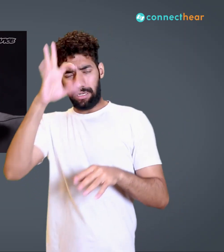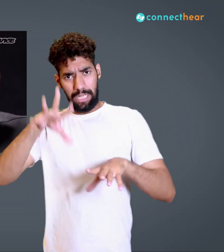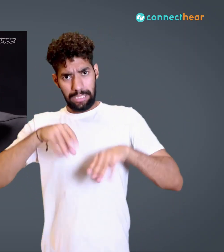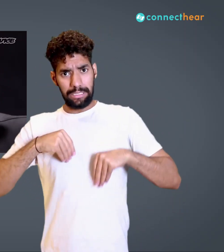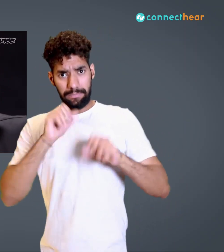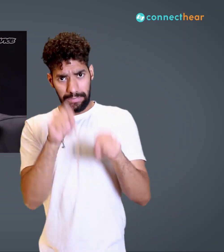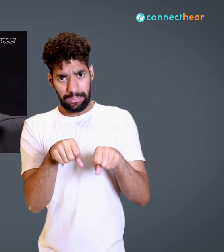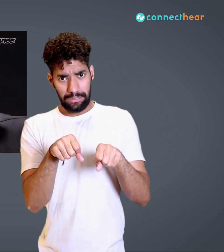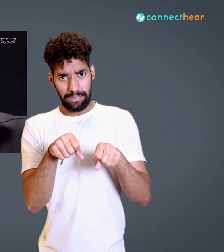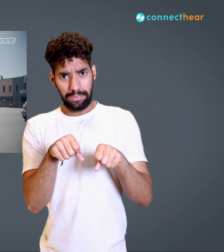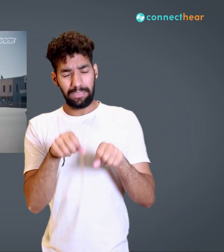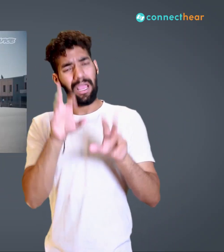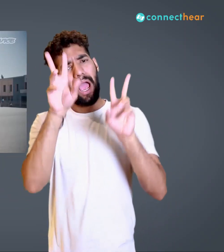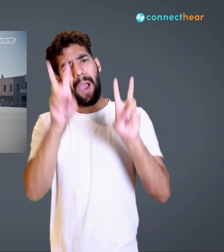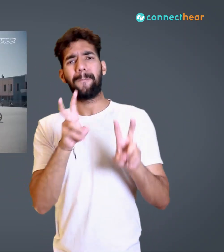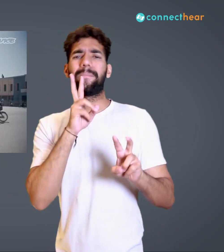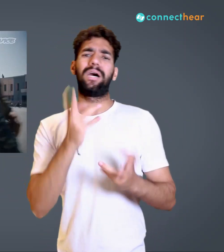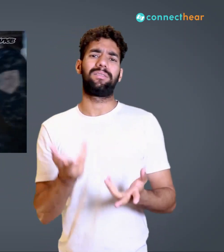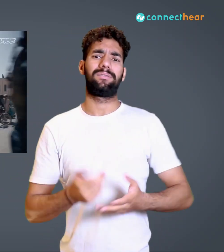anyone? That's my only point.